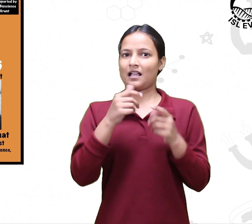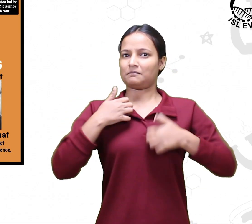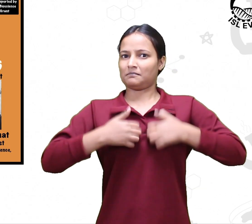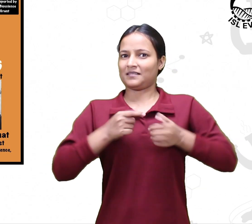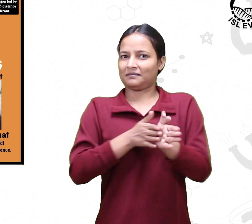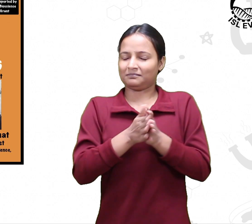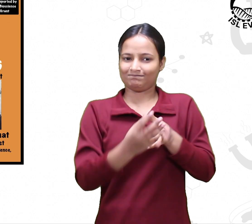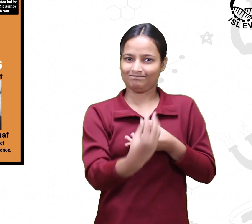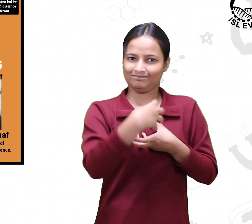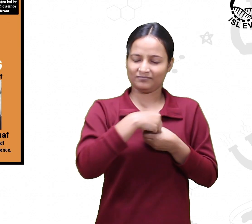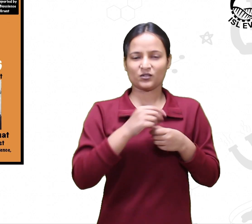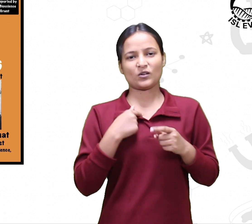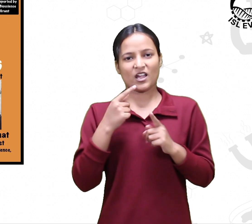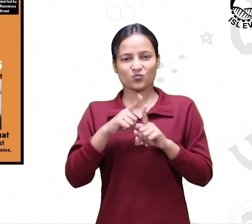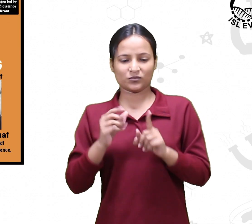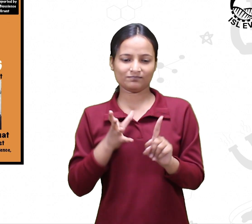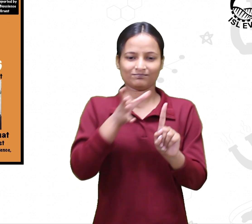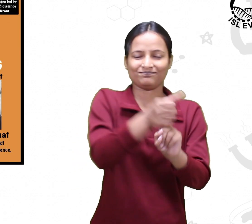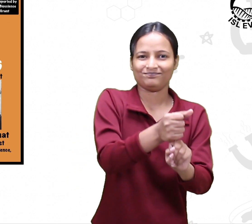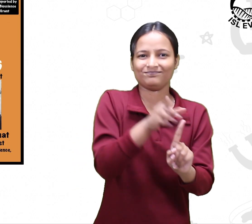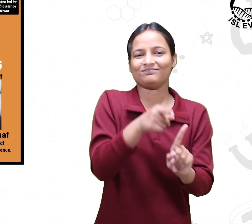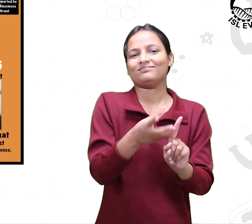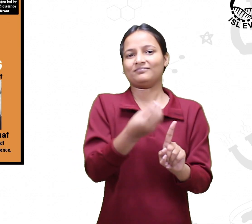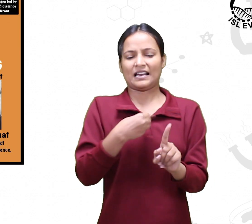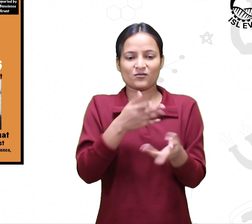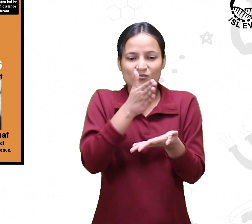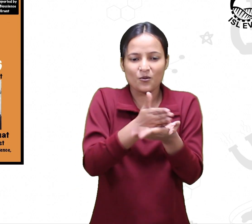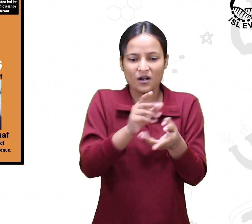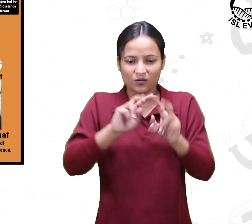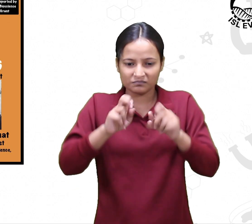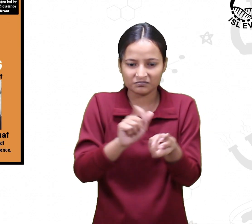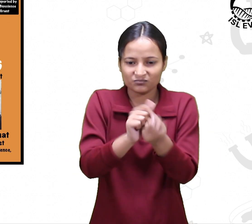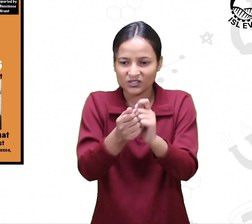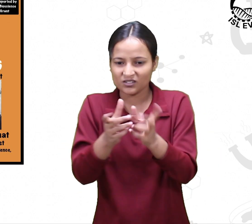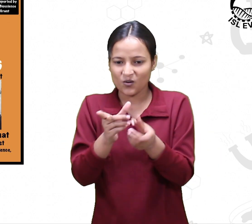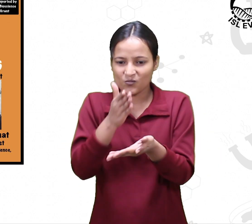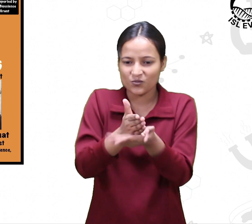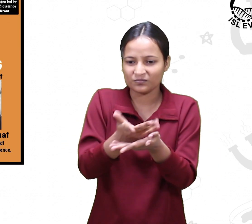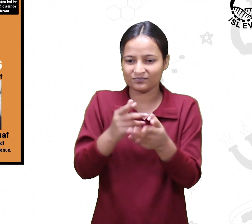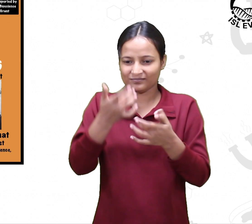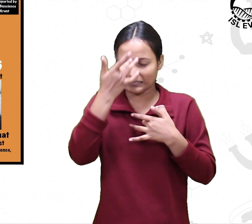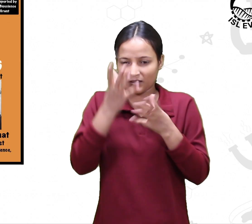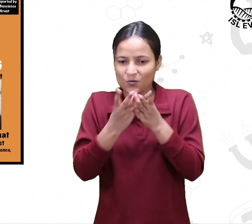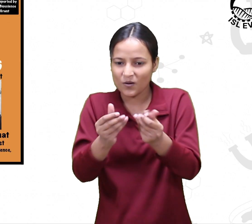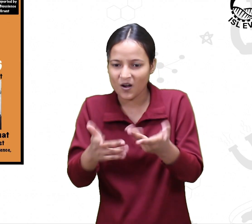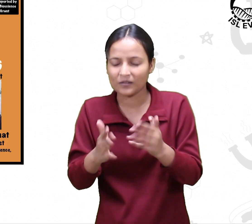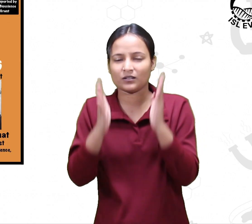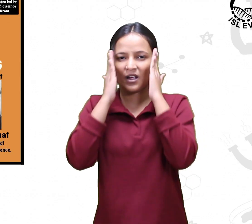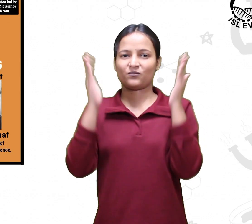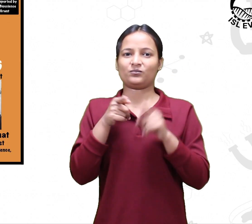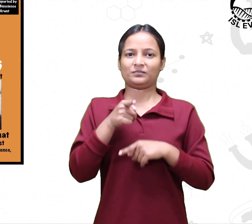do I diagnose it and how do I cure it, which are extremely important questions. But I was more interested in the